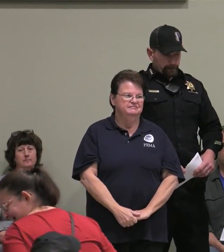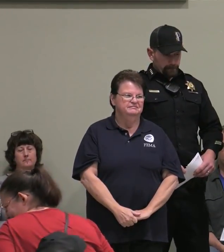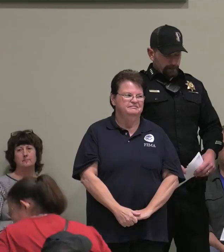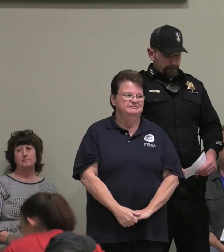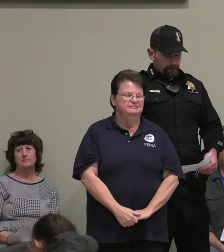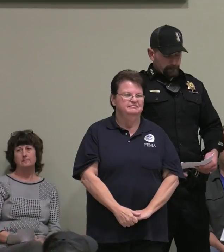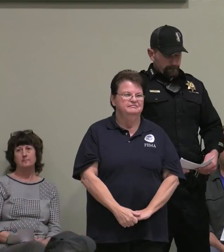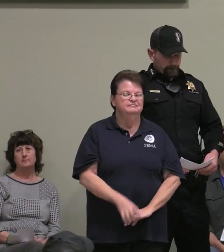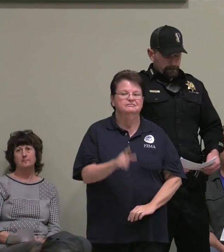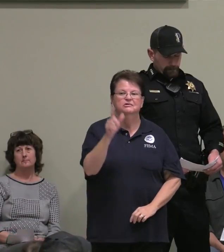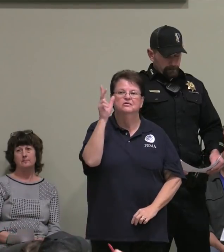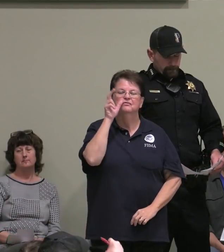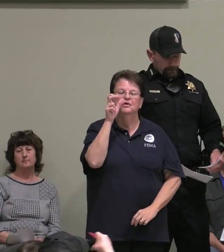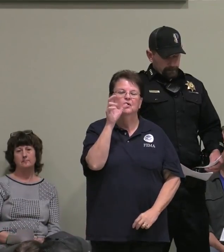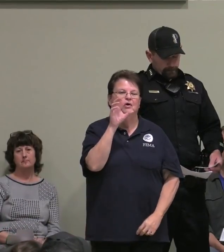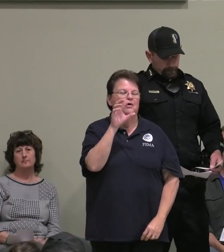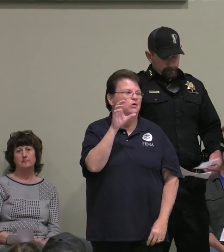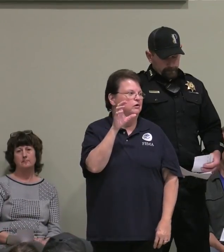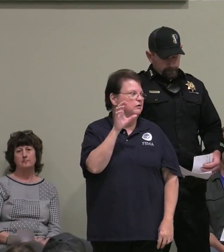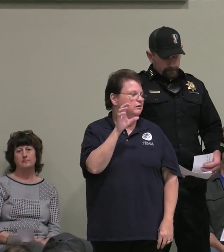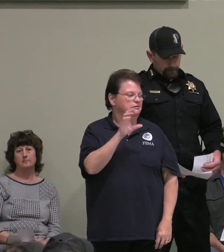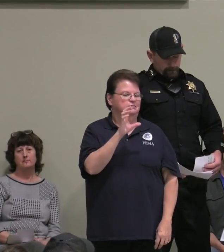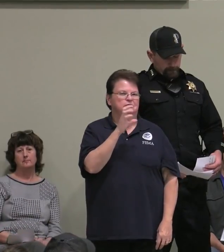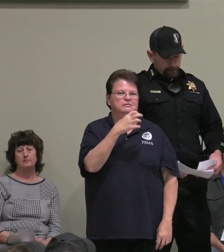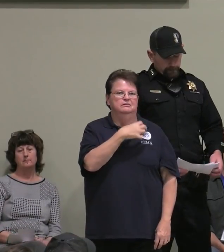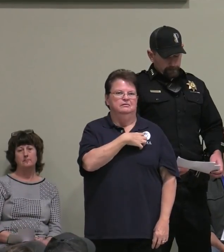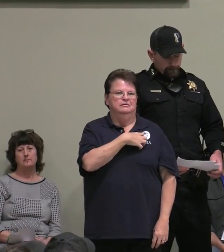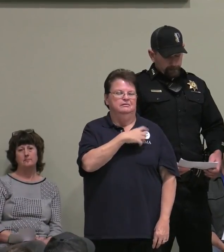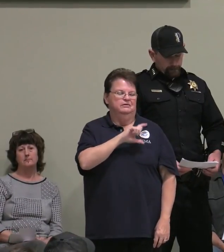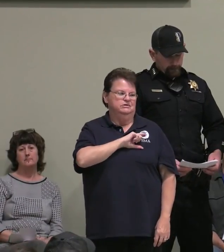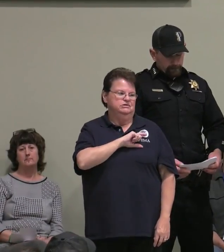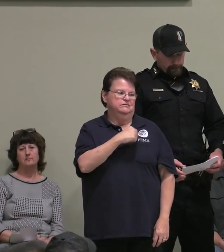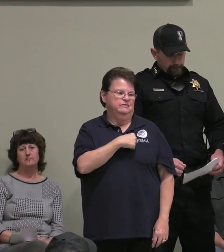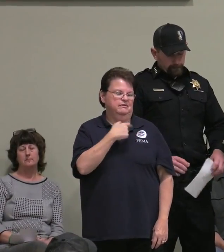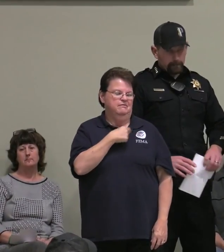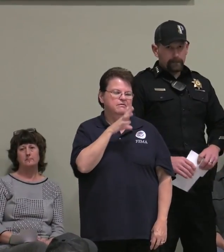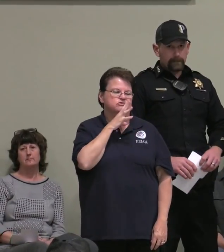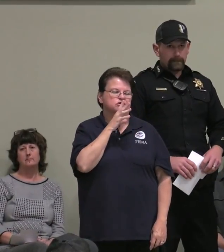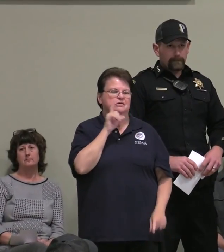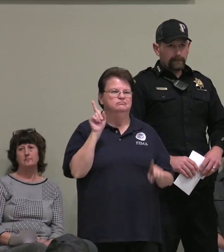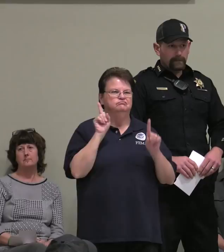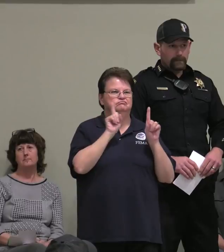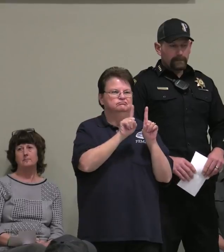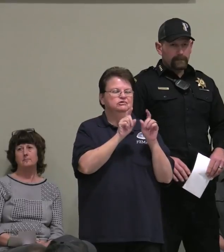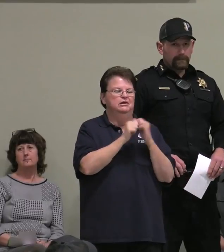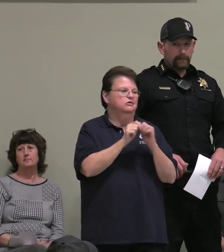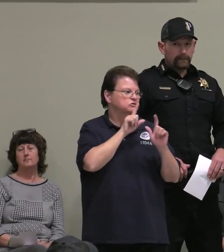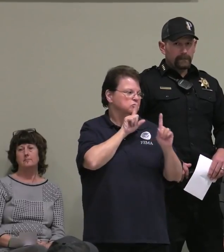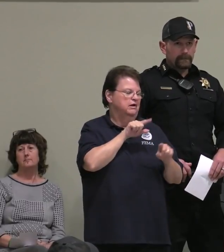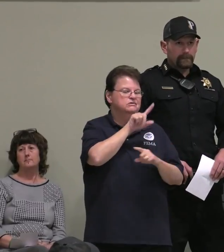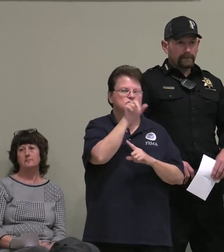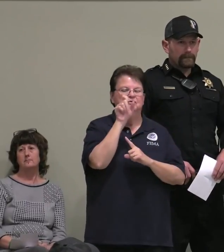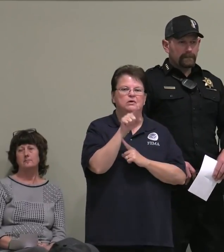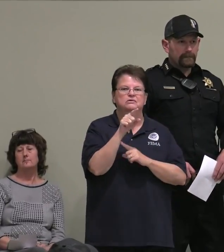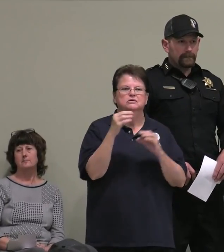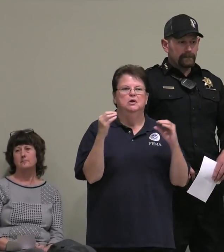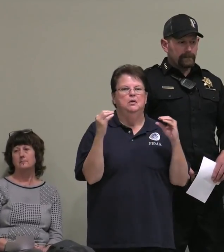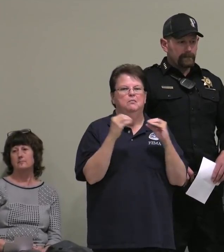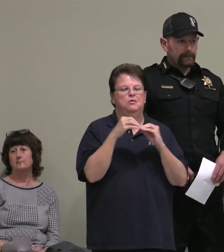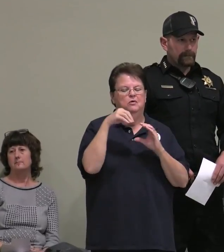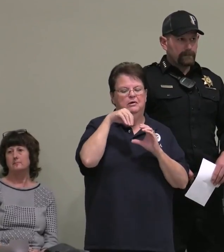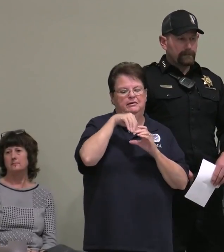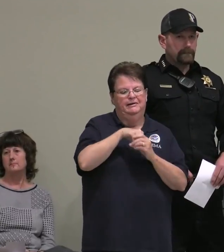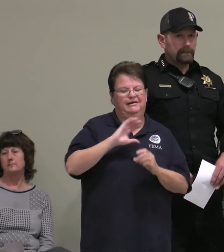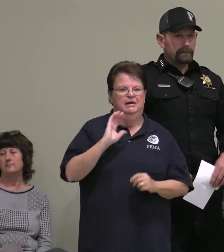So you've heard Chief talk, and he and I decided to come up here together to answer the questions that are more within